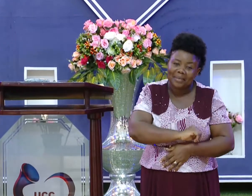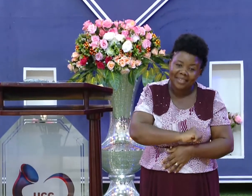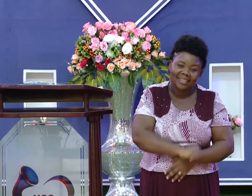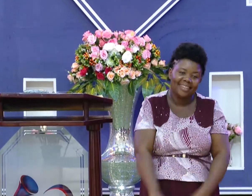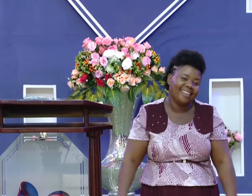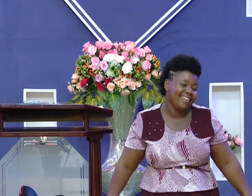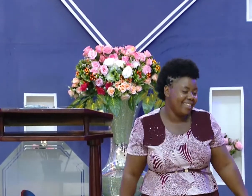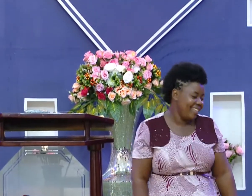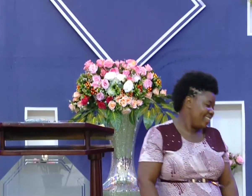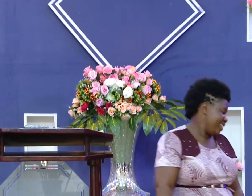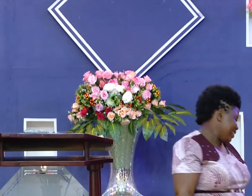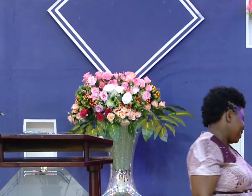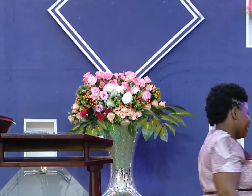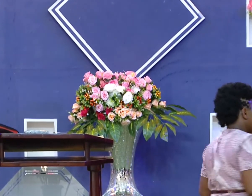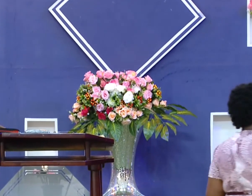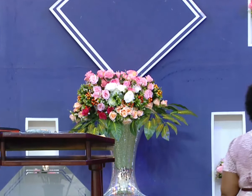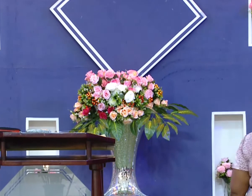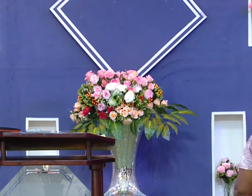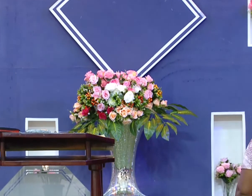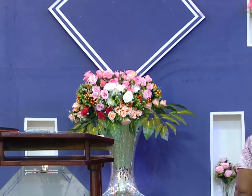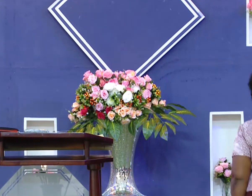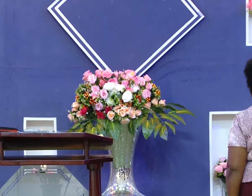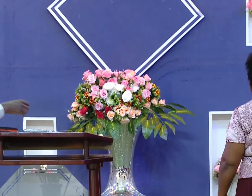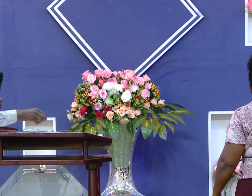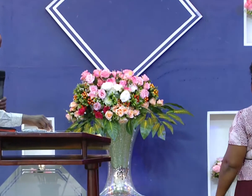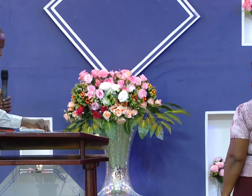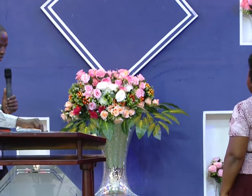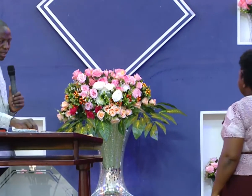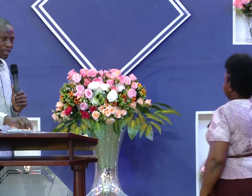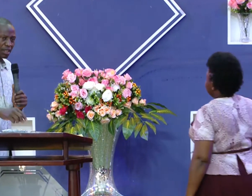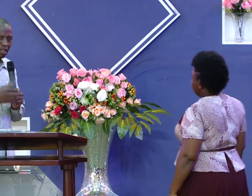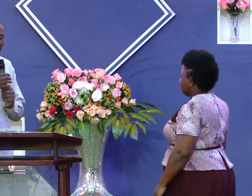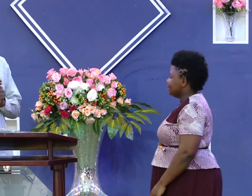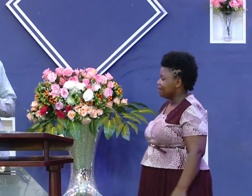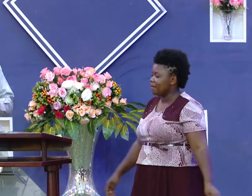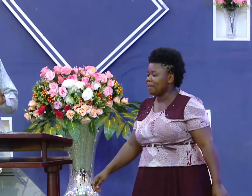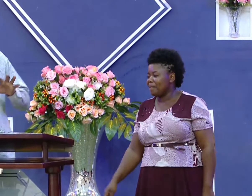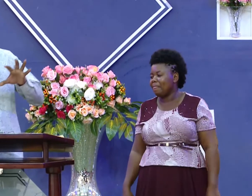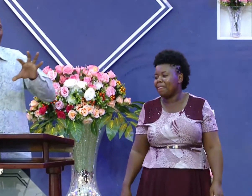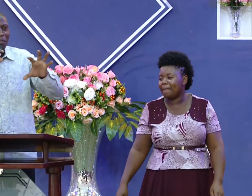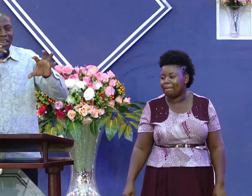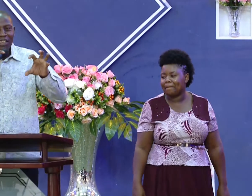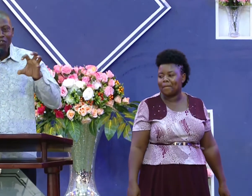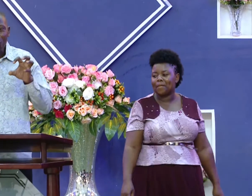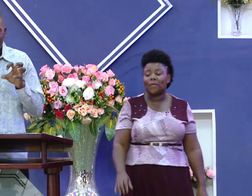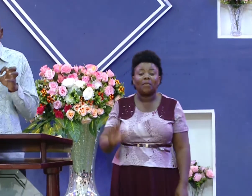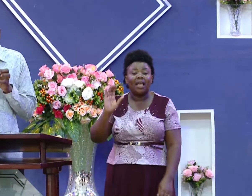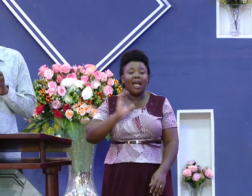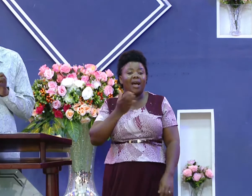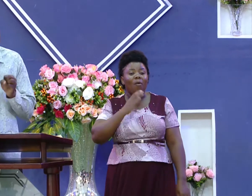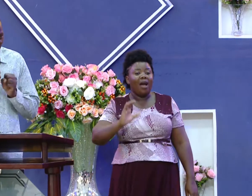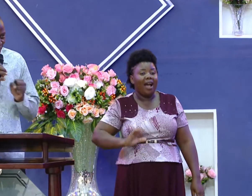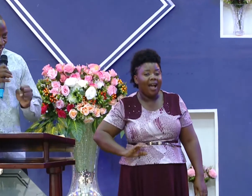anytime she will cook it, you don't bring your character on her, she will kill and you will eat it after a